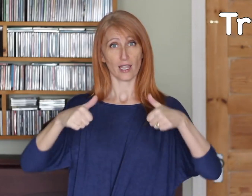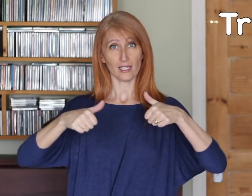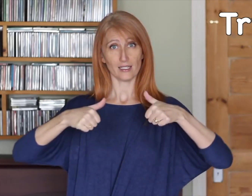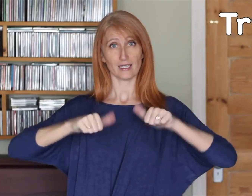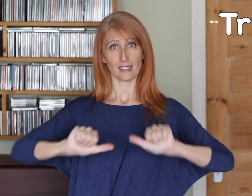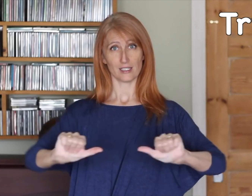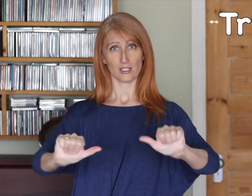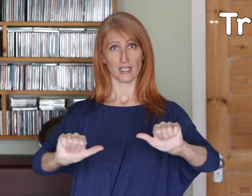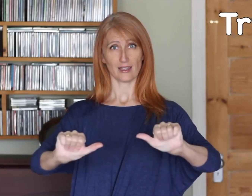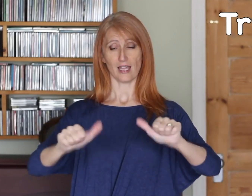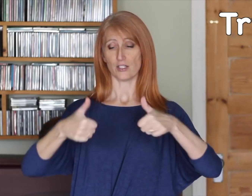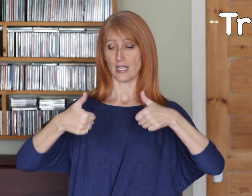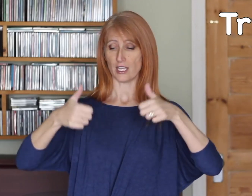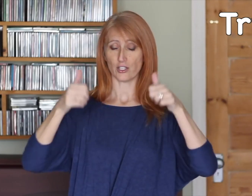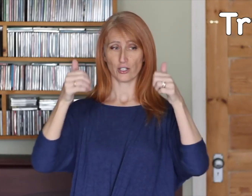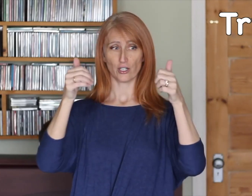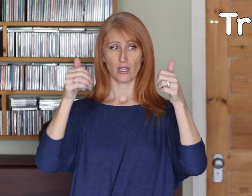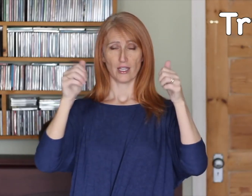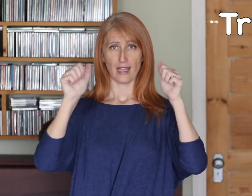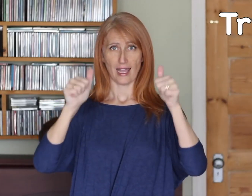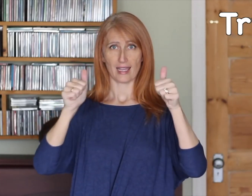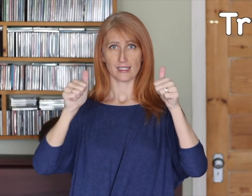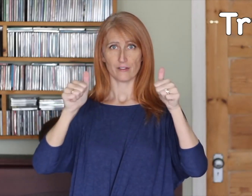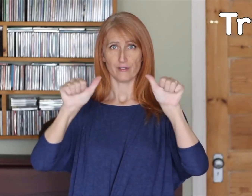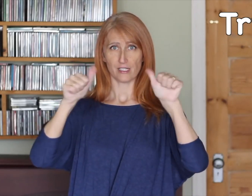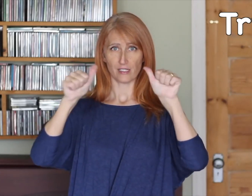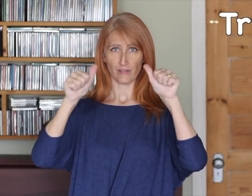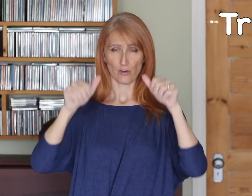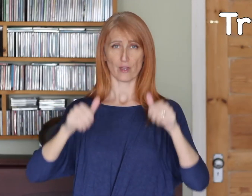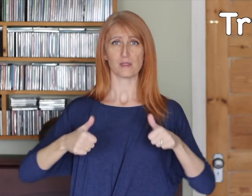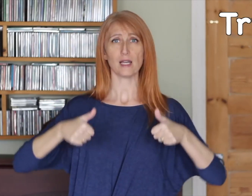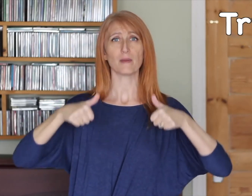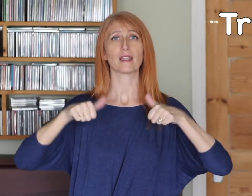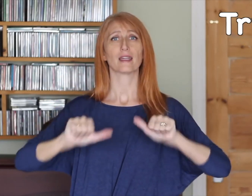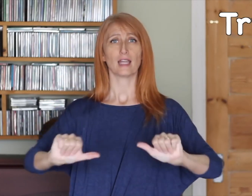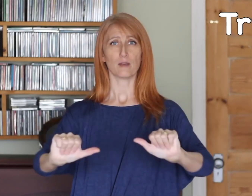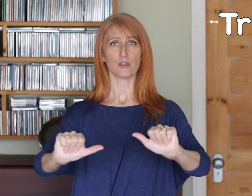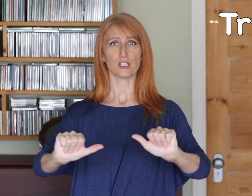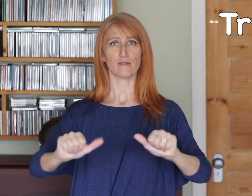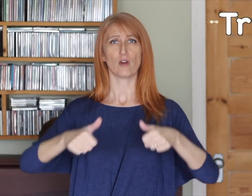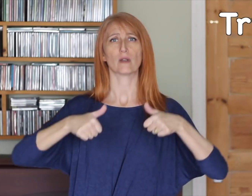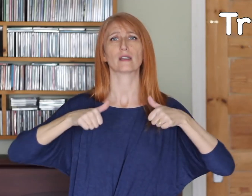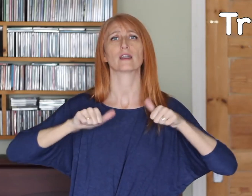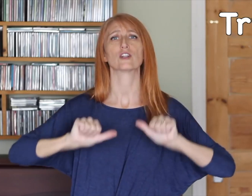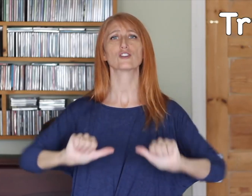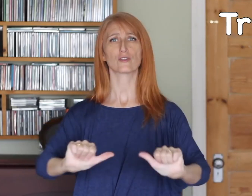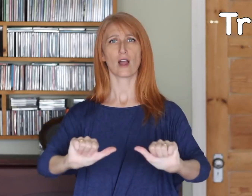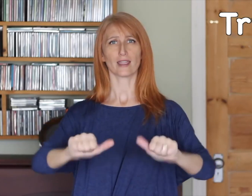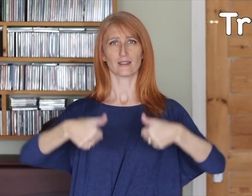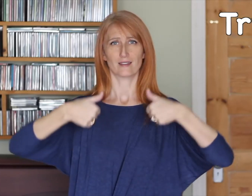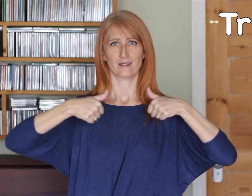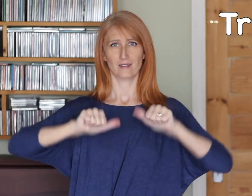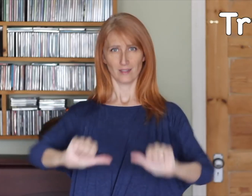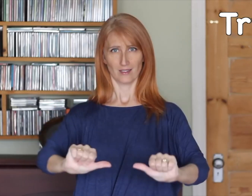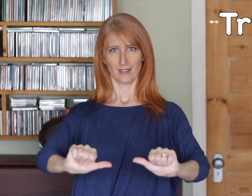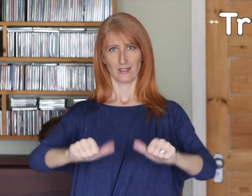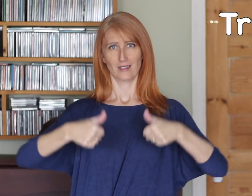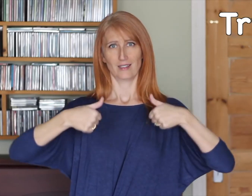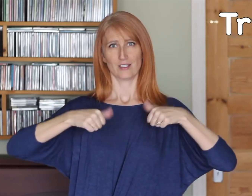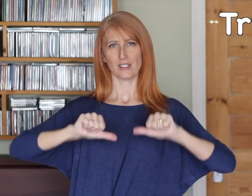trying is just like that. You take your hands in a fist, leaving your thumbs up, and push it forward. Trying. Just think